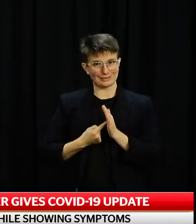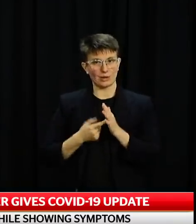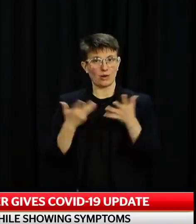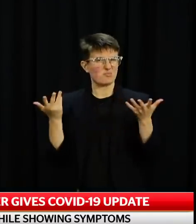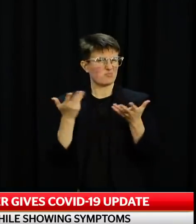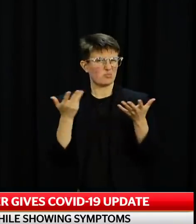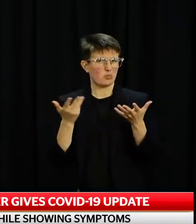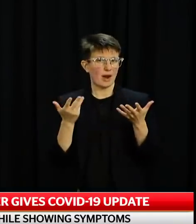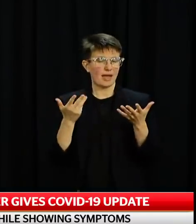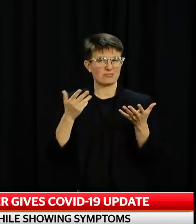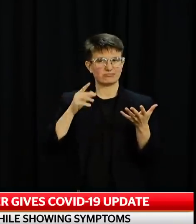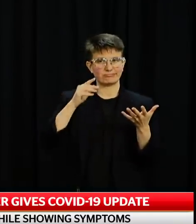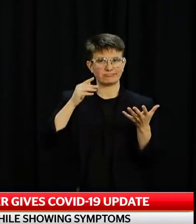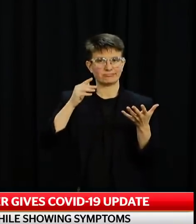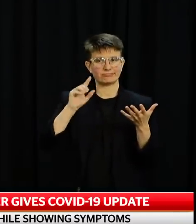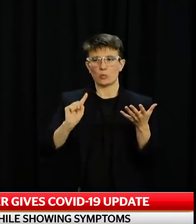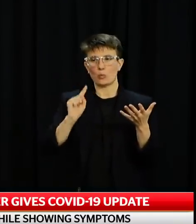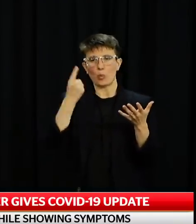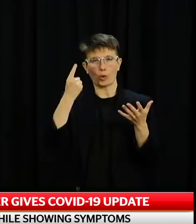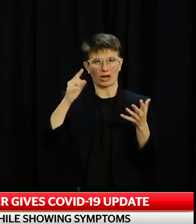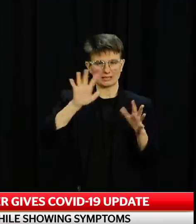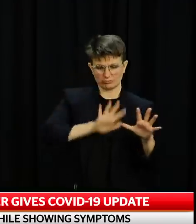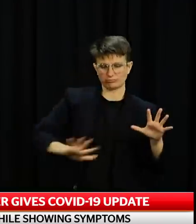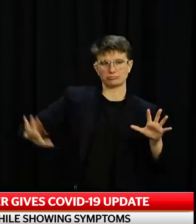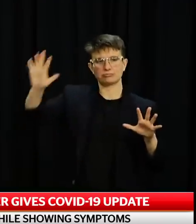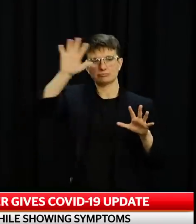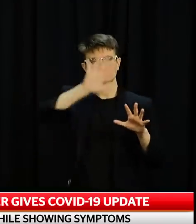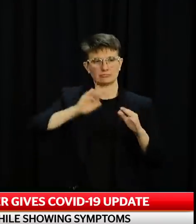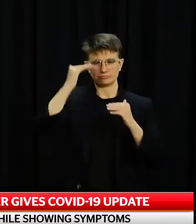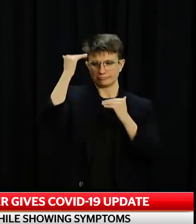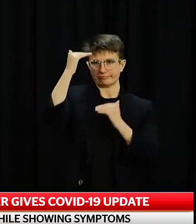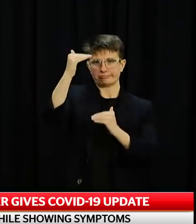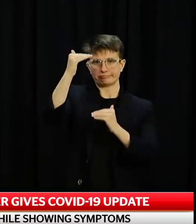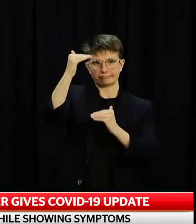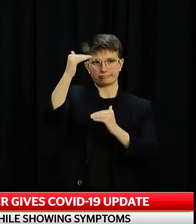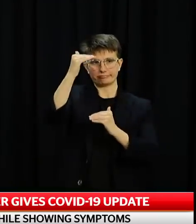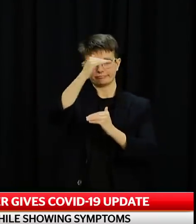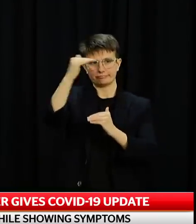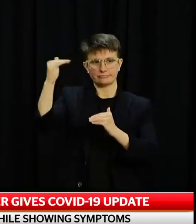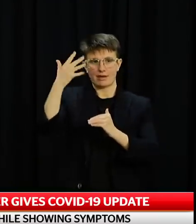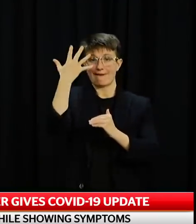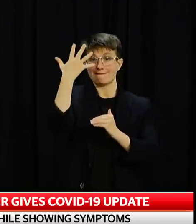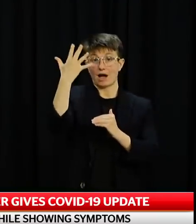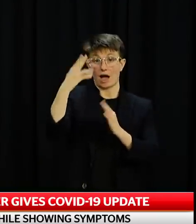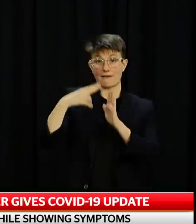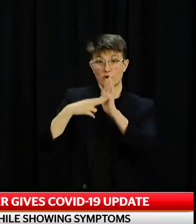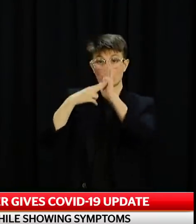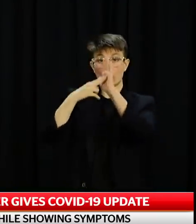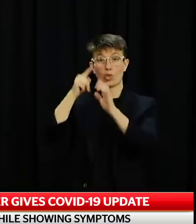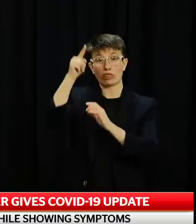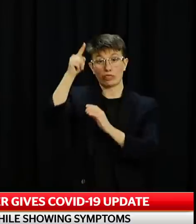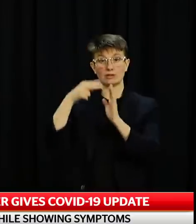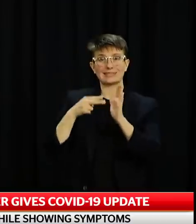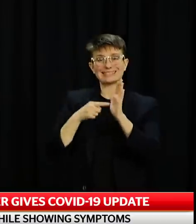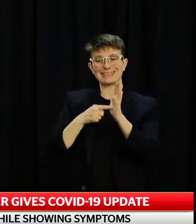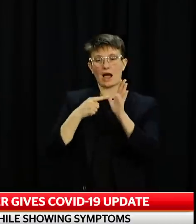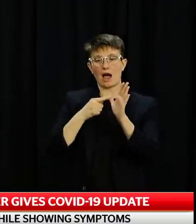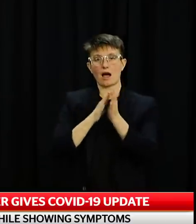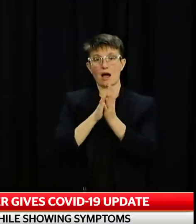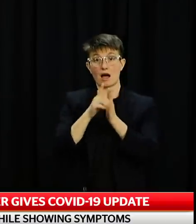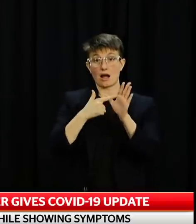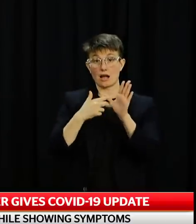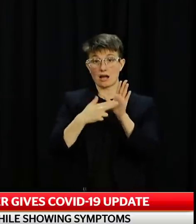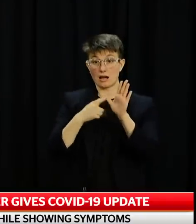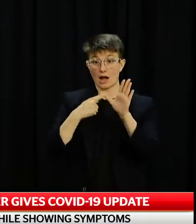largely based on the Auckland super city. There are 5 checkpoints in the north, just north of Tahana, and there